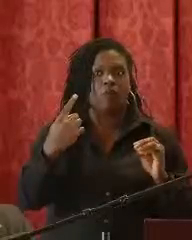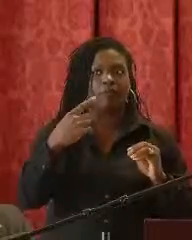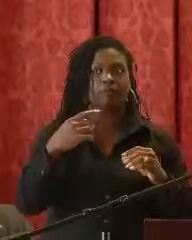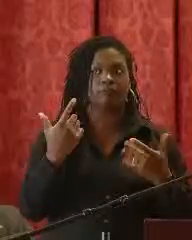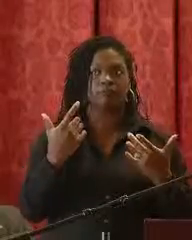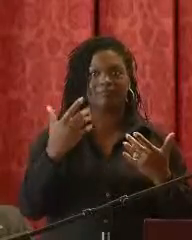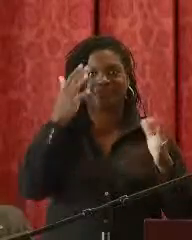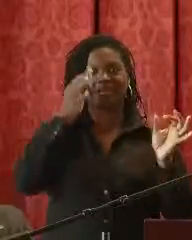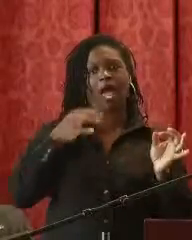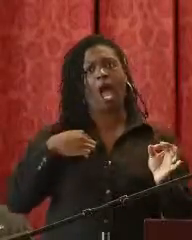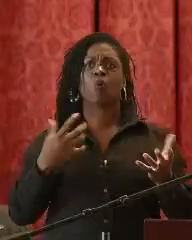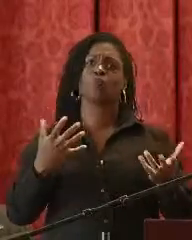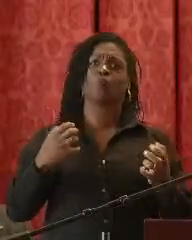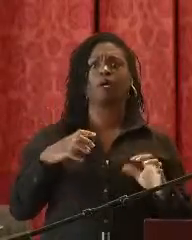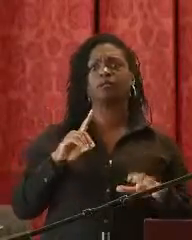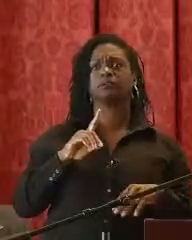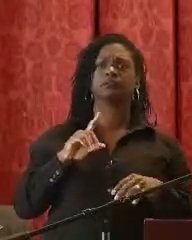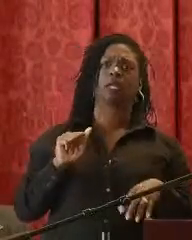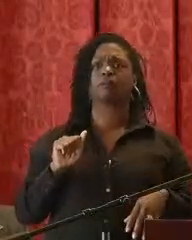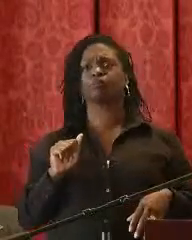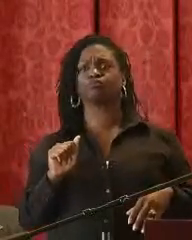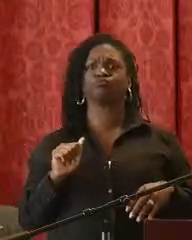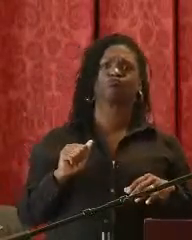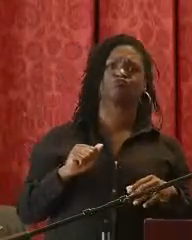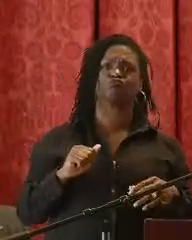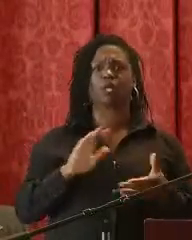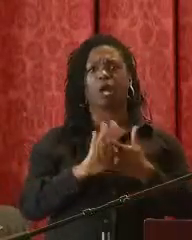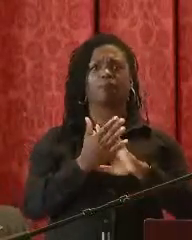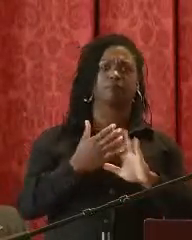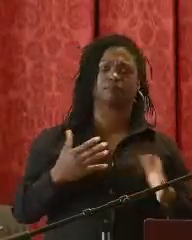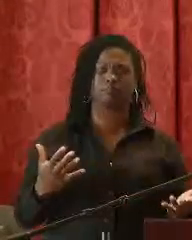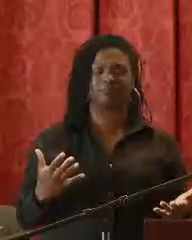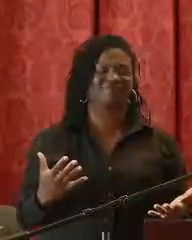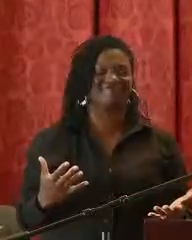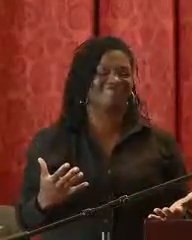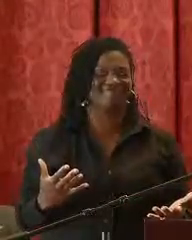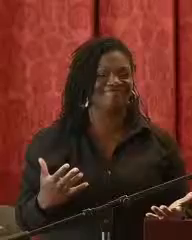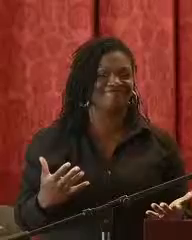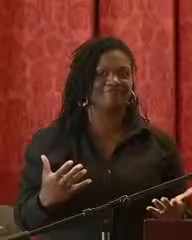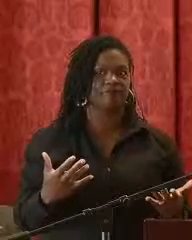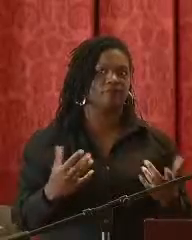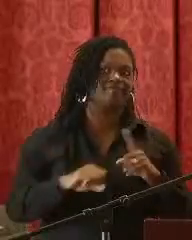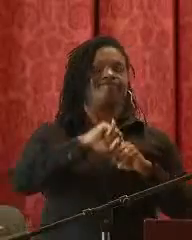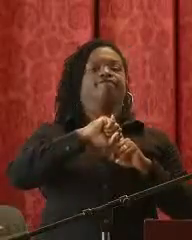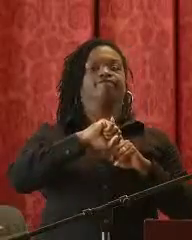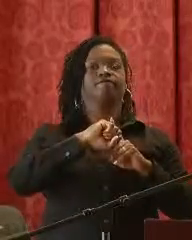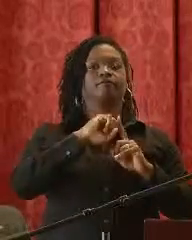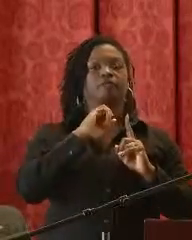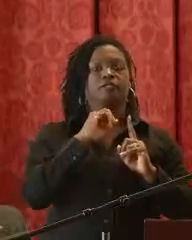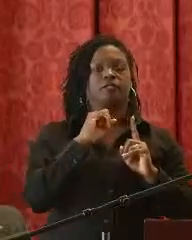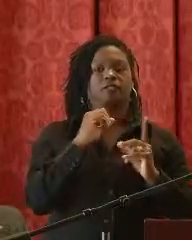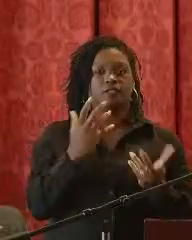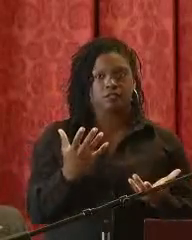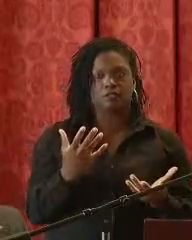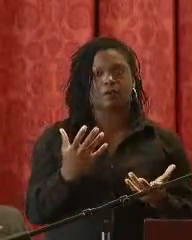You're either born with it or it happens. And all of us, it's going to happen at some point. Our body's going to fall apart.